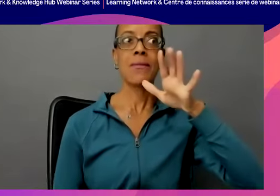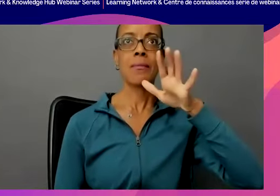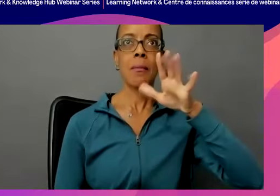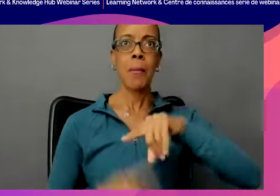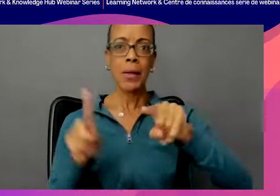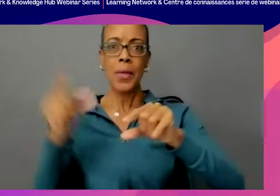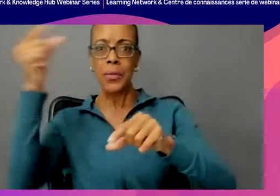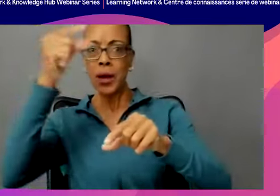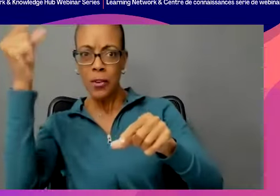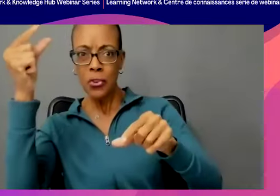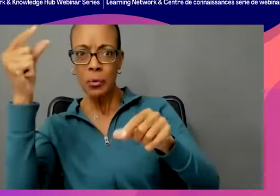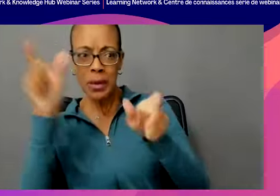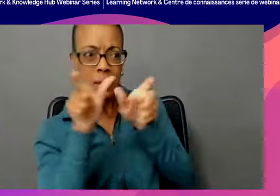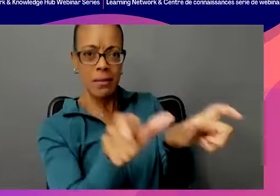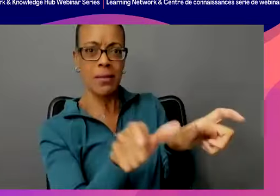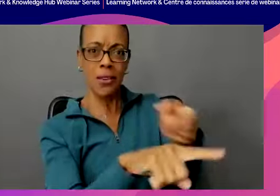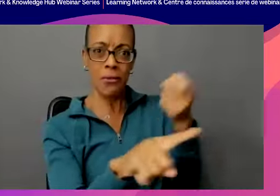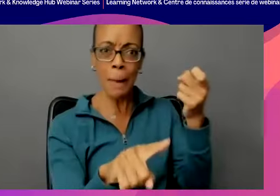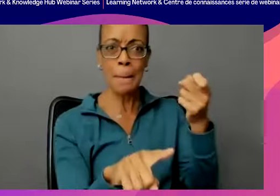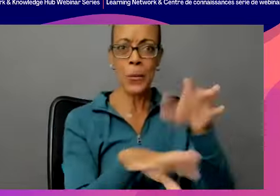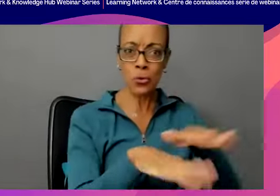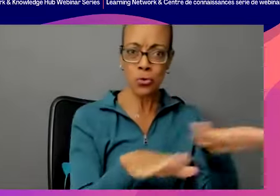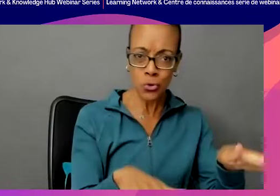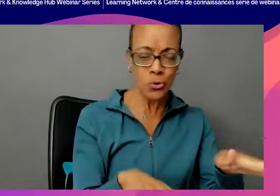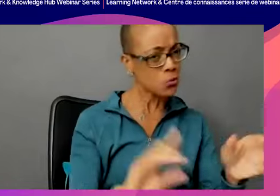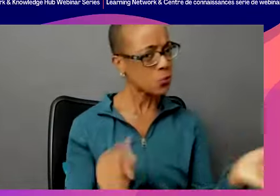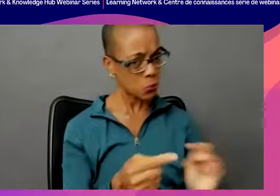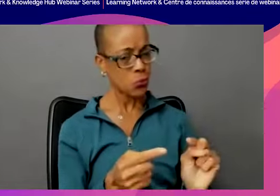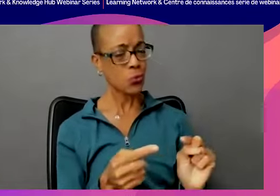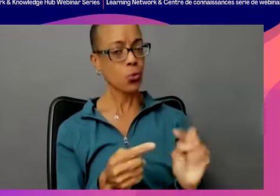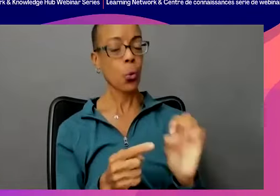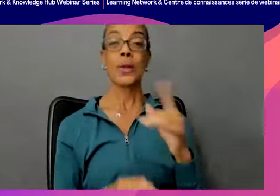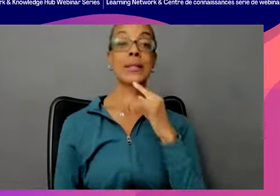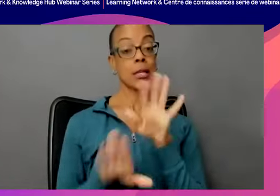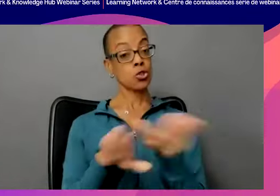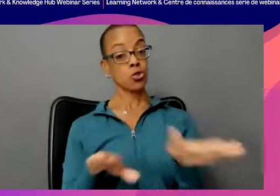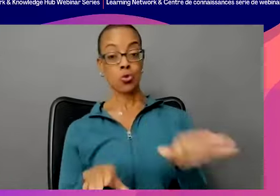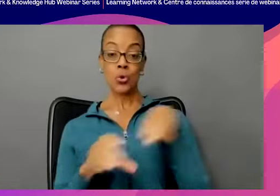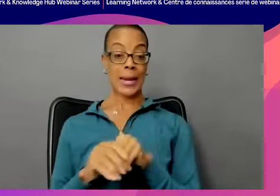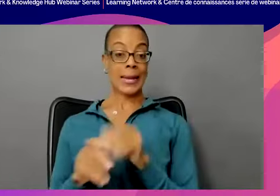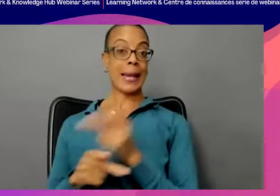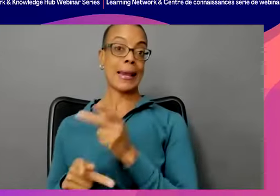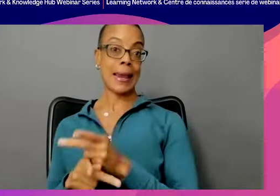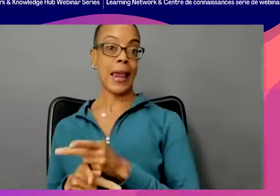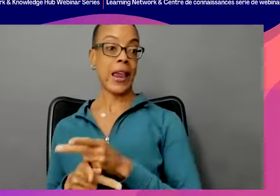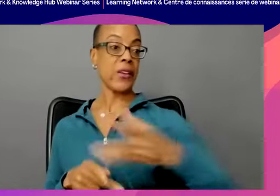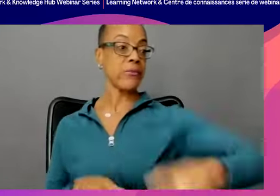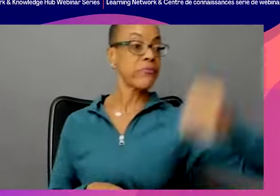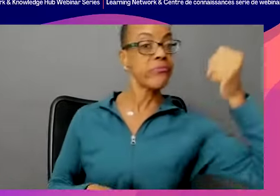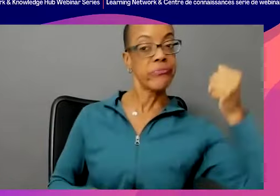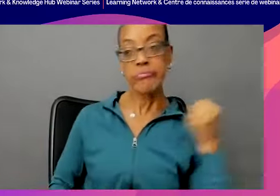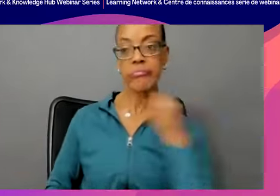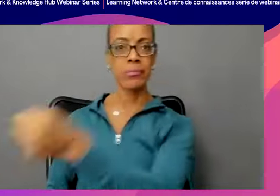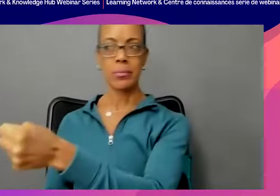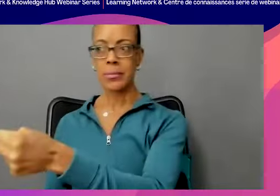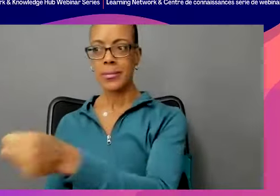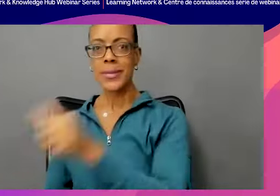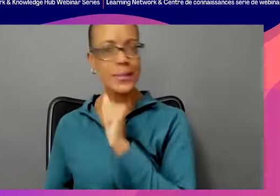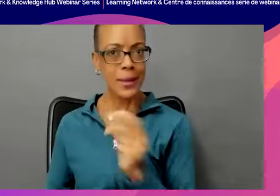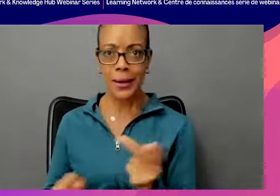children is harmful. Or even saying that children are in care when they're apprehended from their family, when they themselves often do